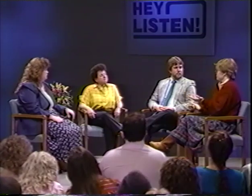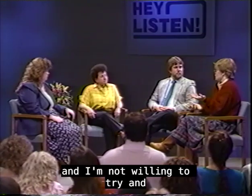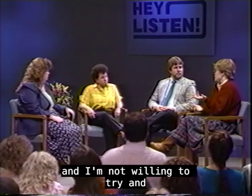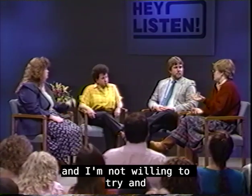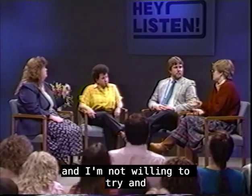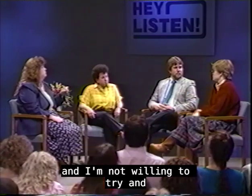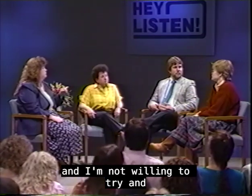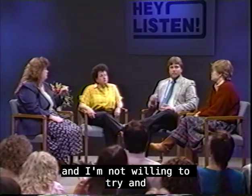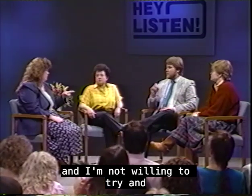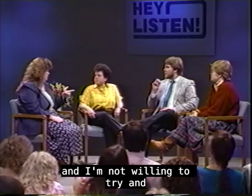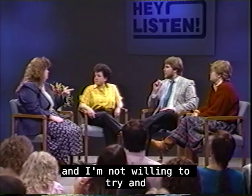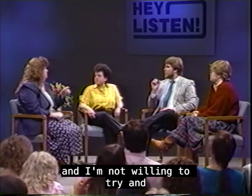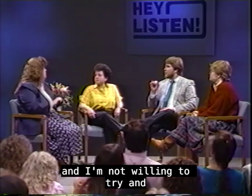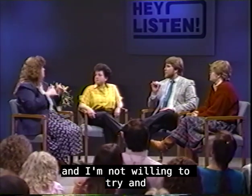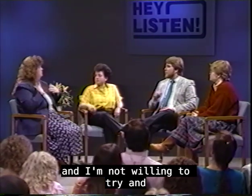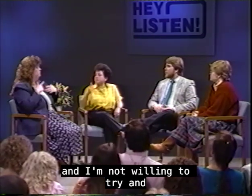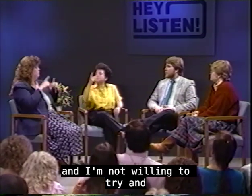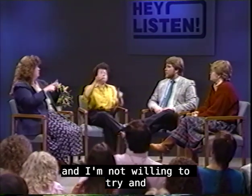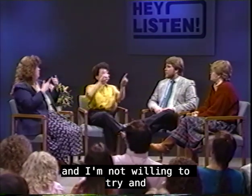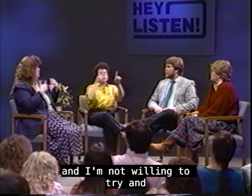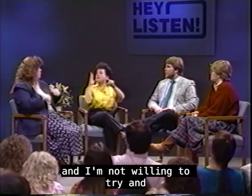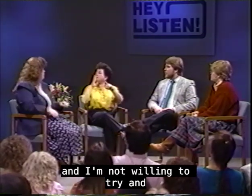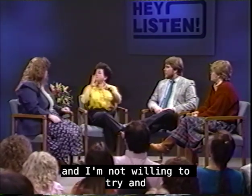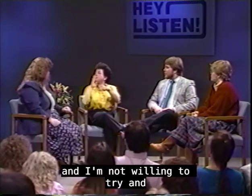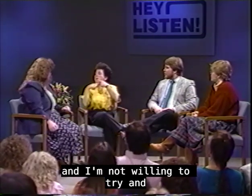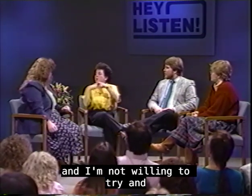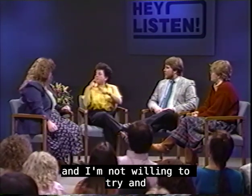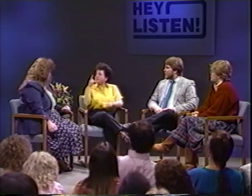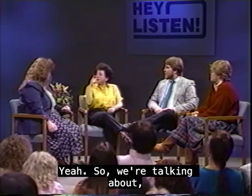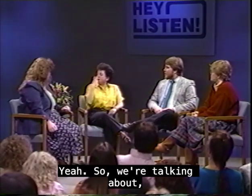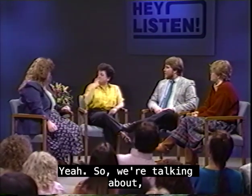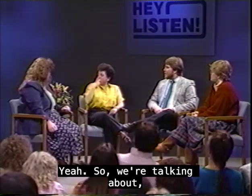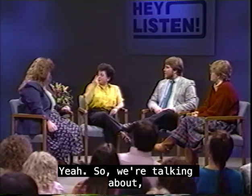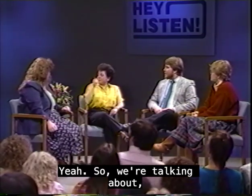And I'm not willing to try and communicate that way anymore. Yes, we're talking about